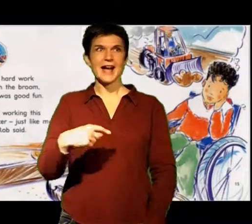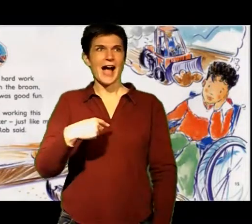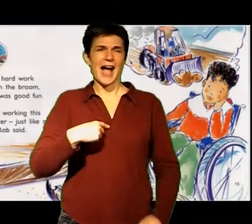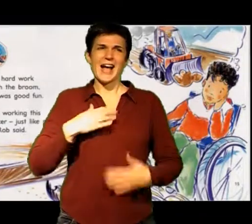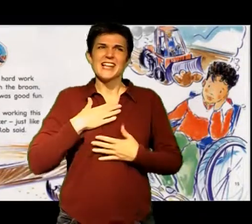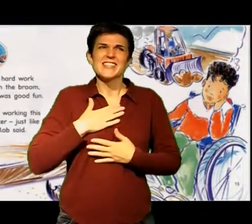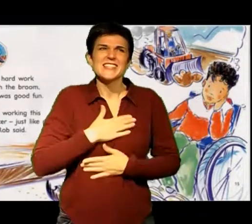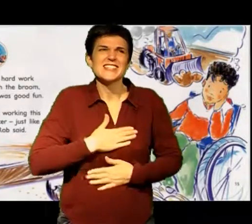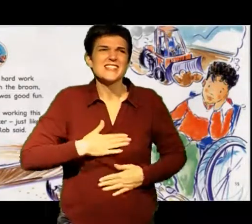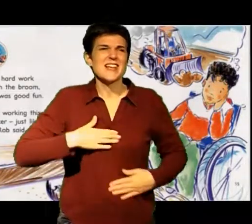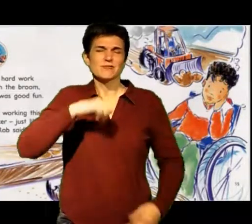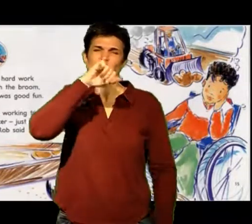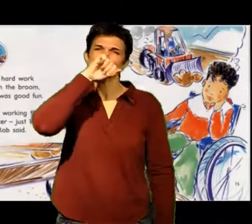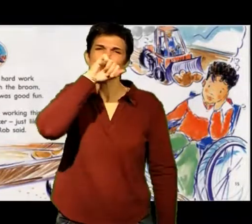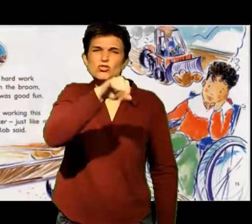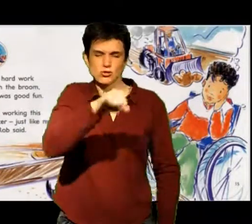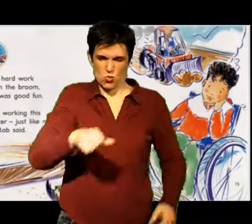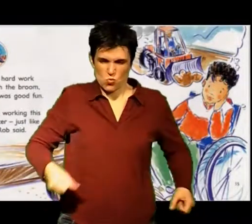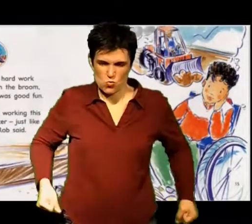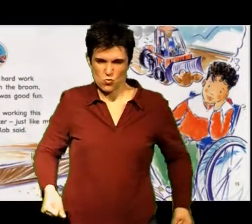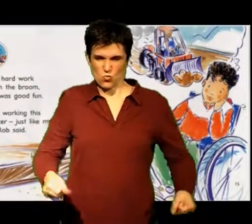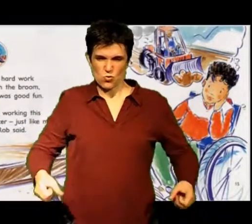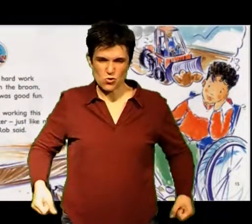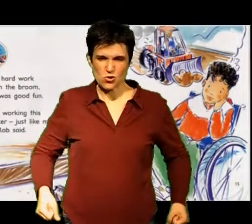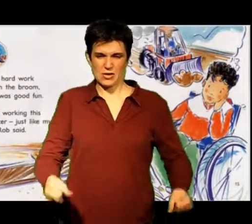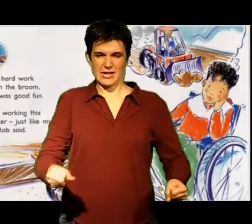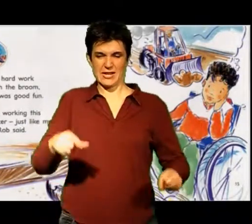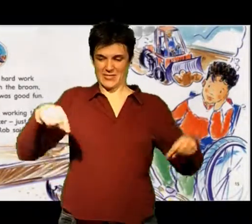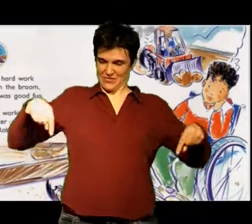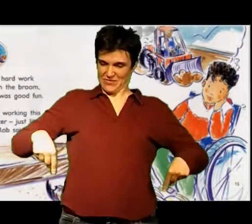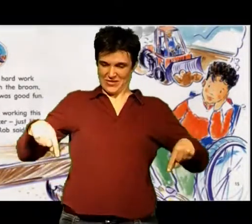I love working this bulldozer.